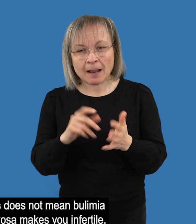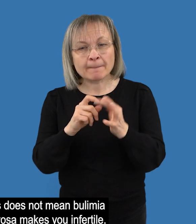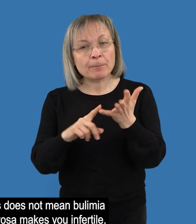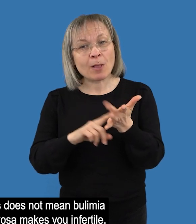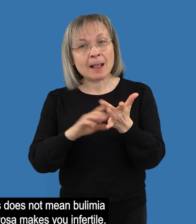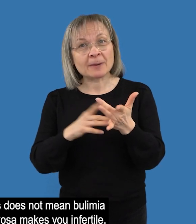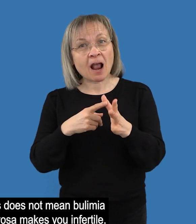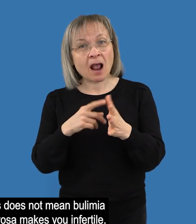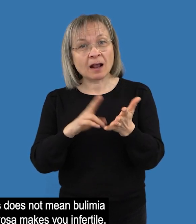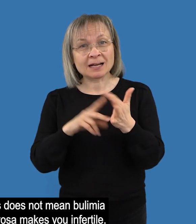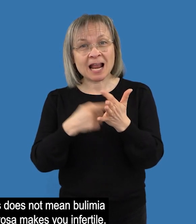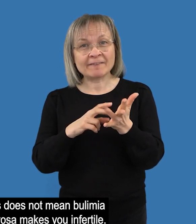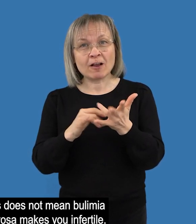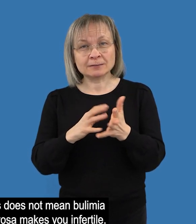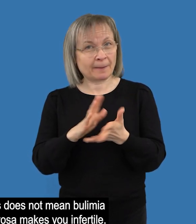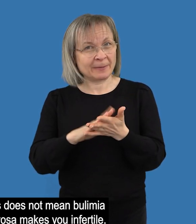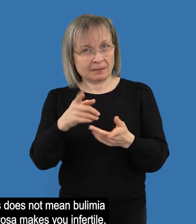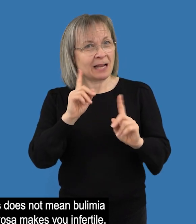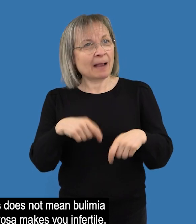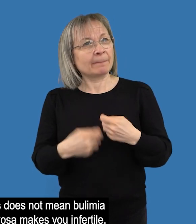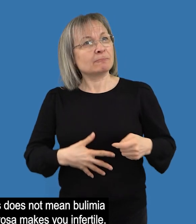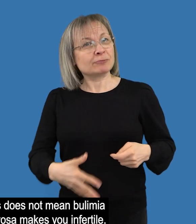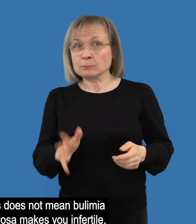This does not mean bulimia nervosa makes you infertile.